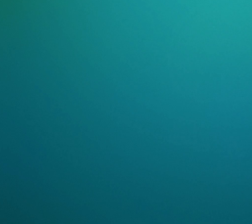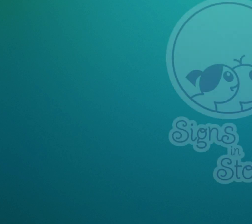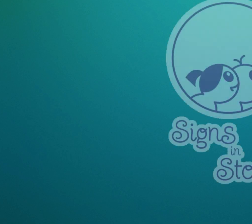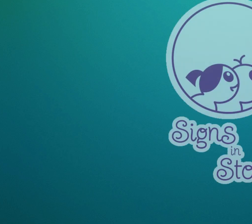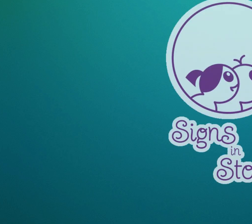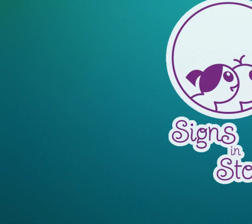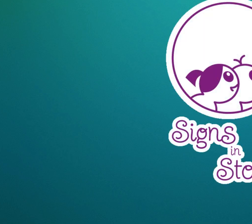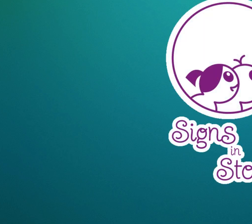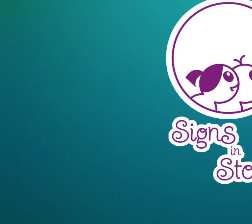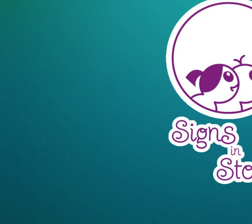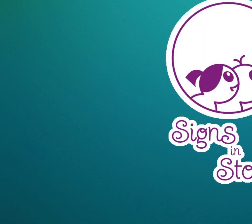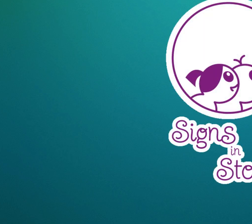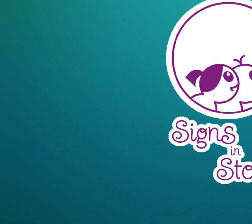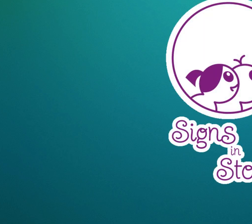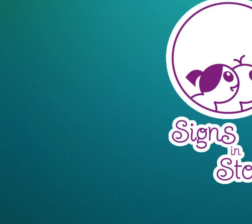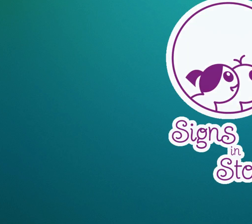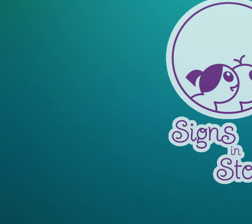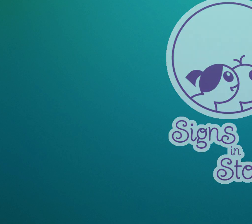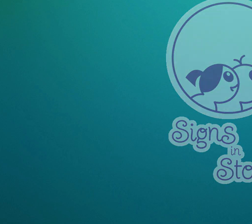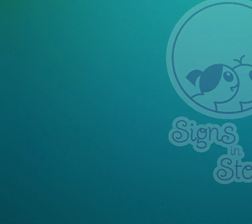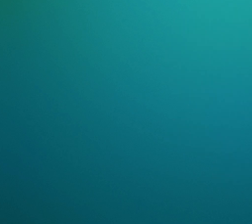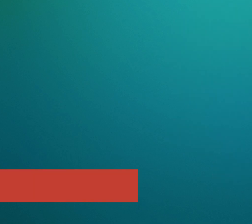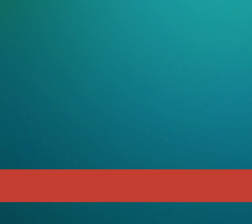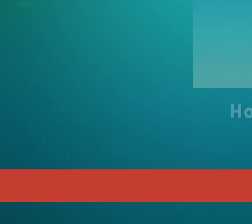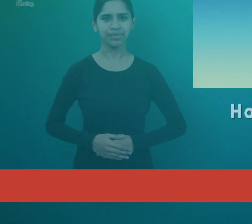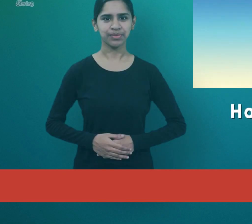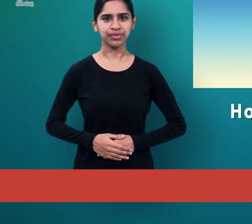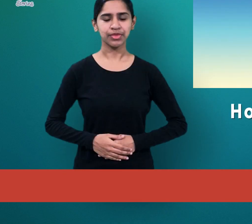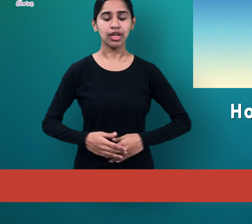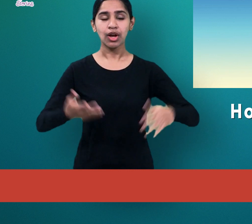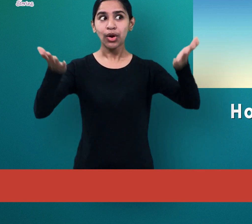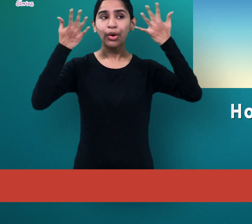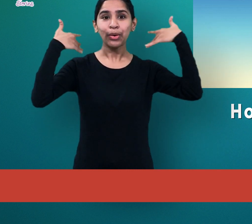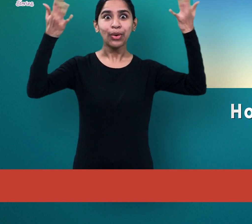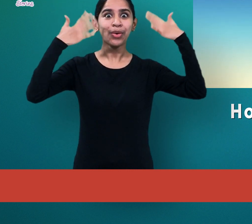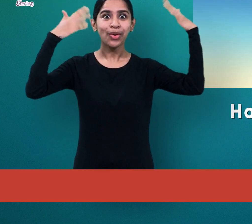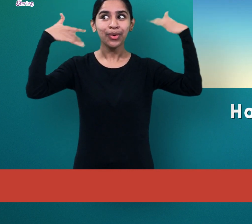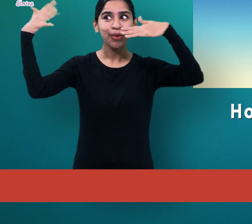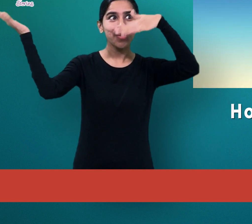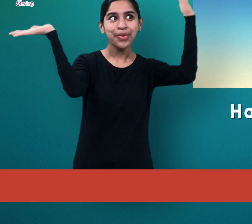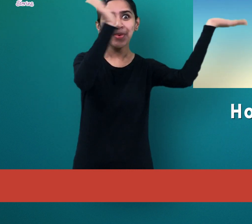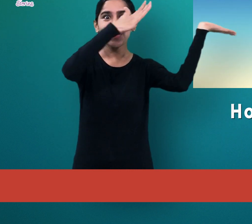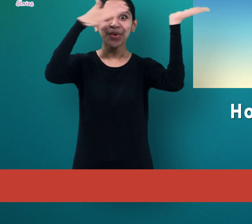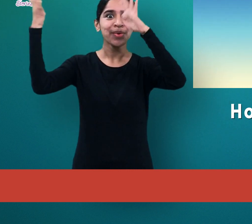Science in Stories Level 2 How to Catch the Wind Author